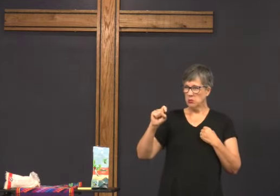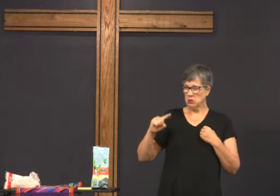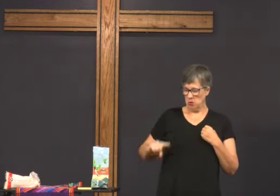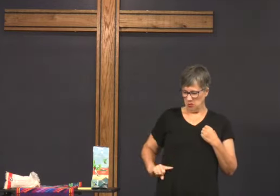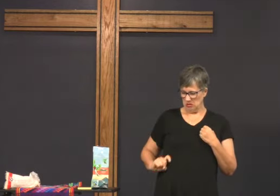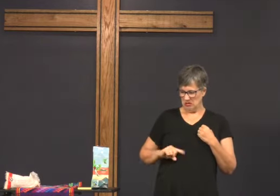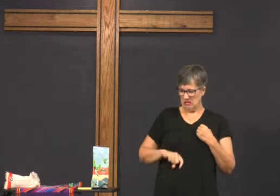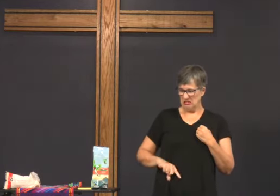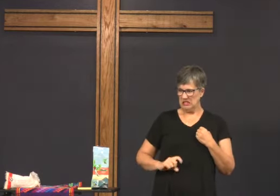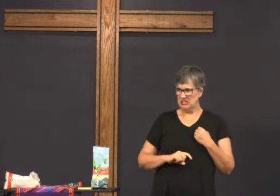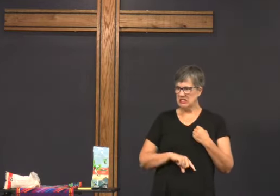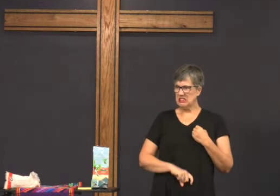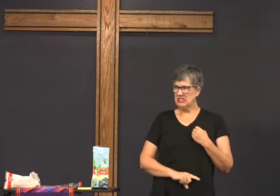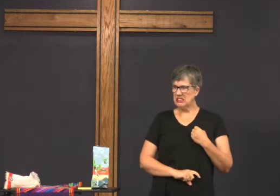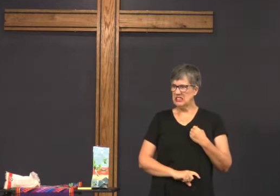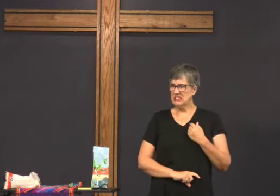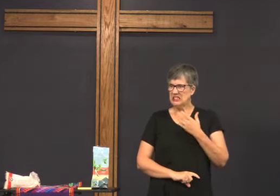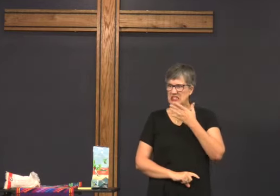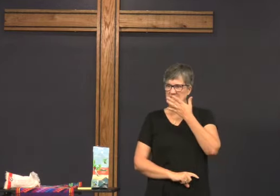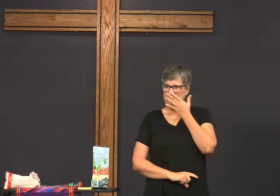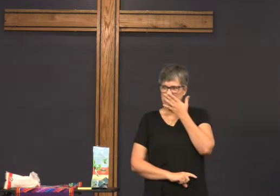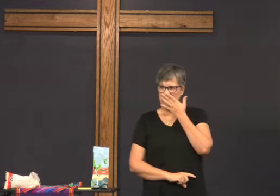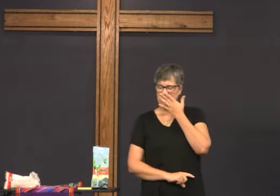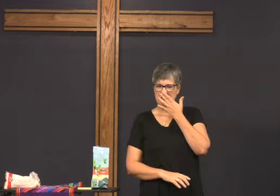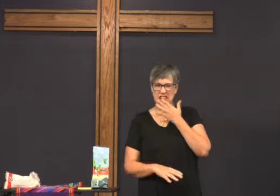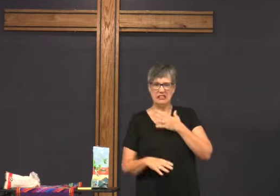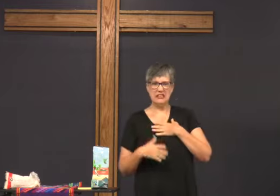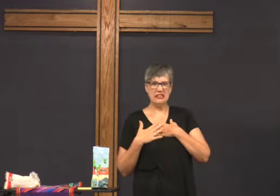They have worms inside.